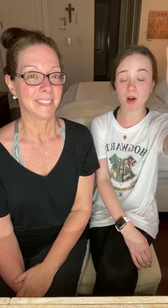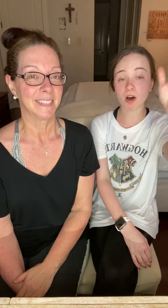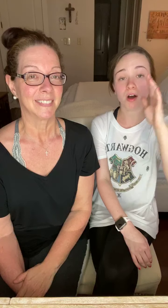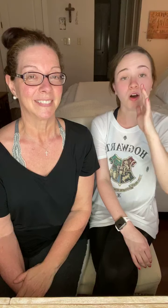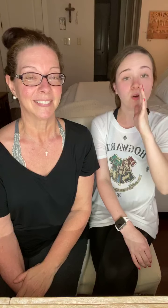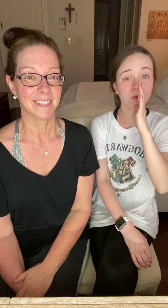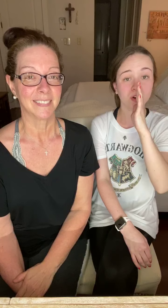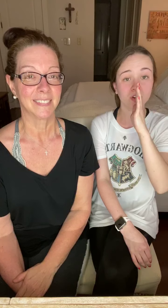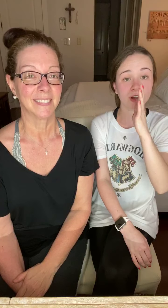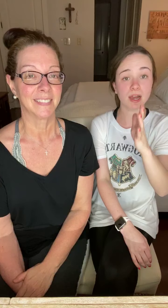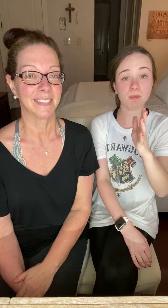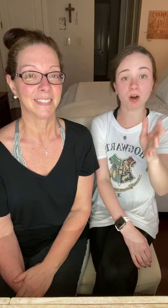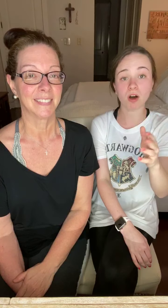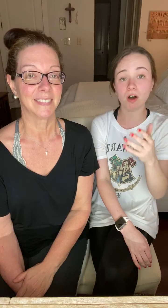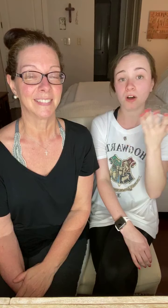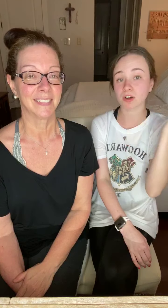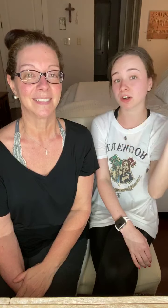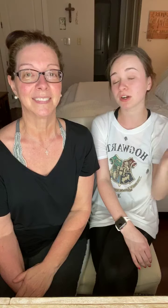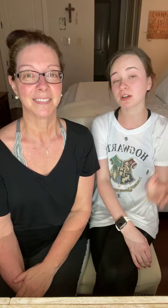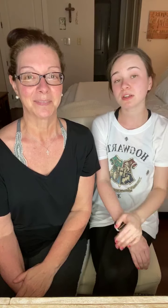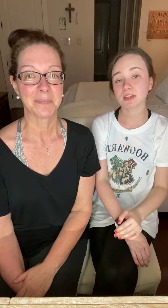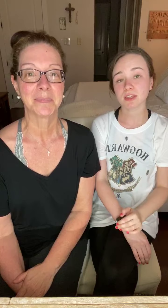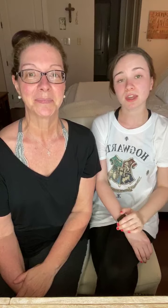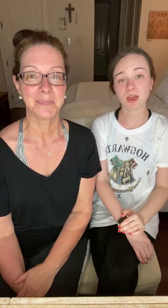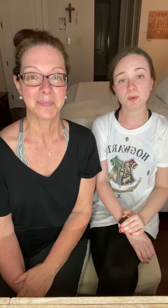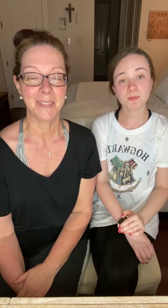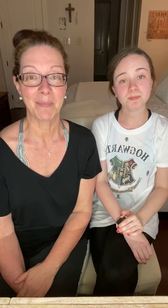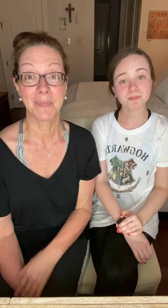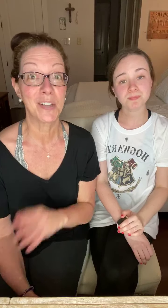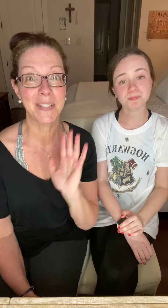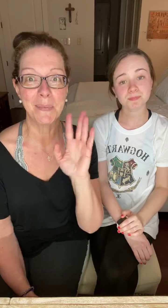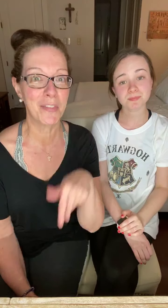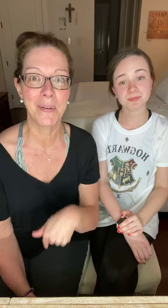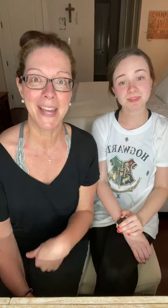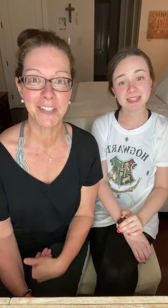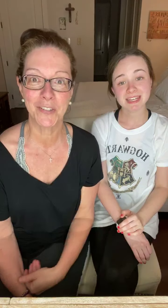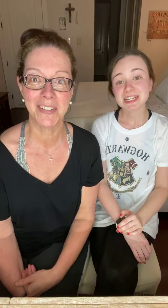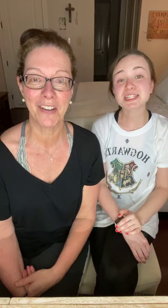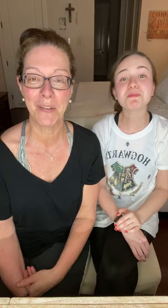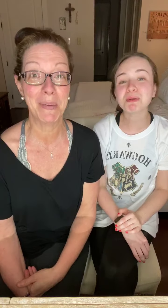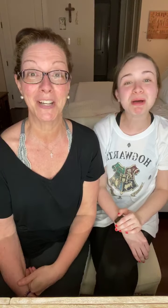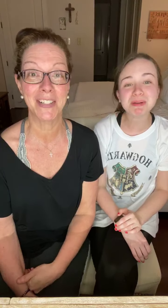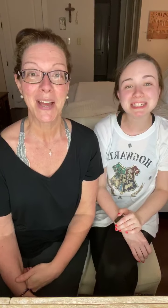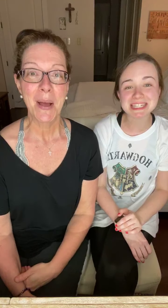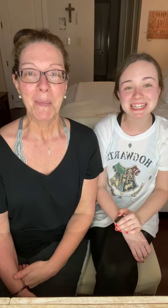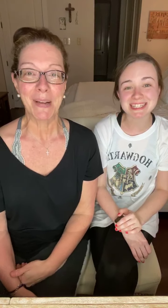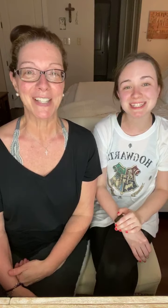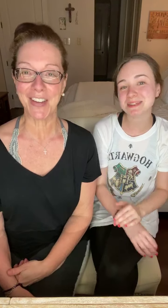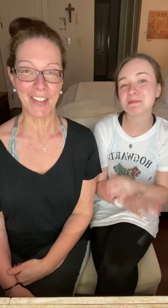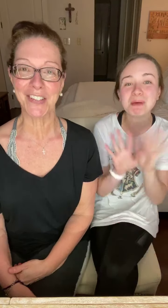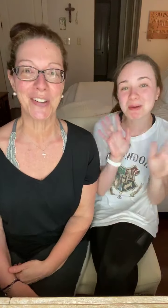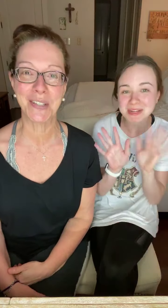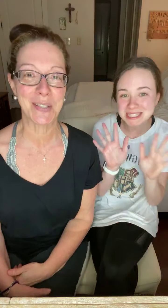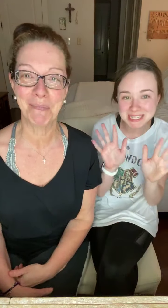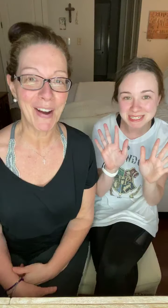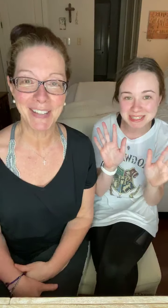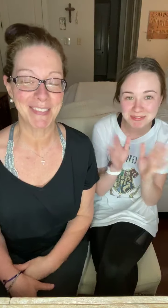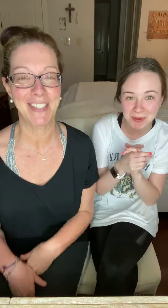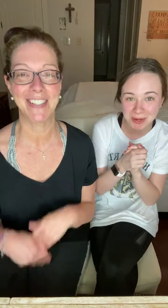or grandma or, you know. Yeah. So should we throw in extra stuff? Some bonuses. Because y'all are so smart. We're just,